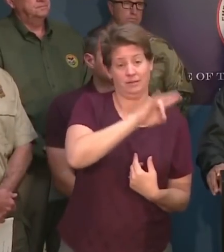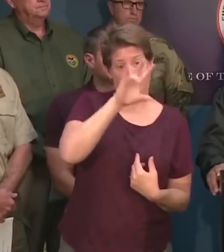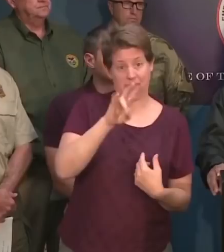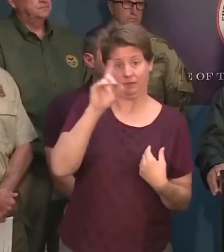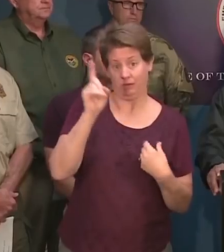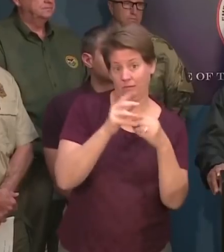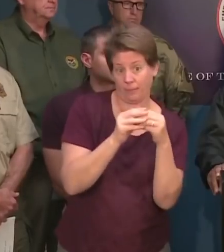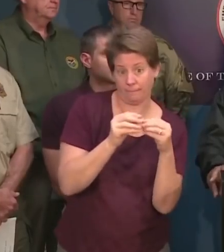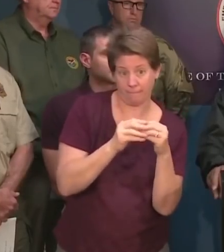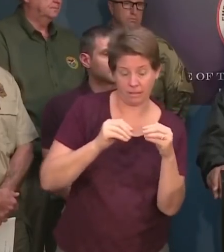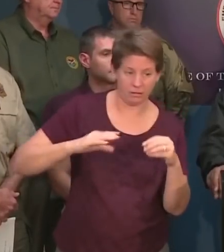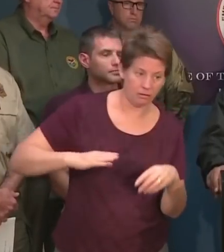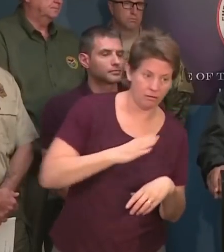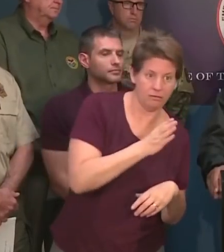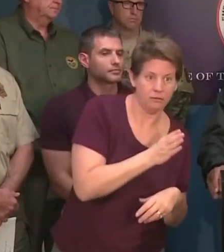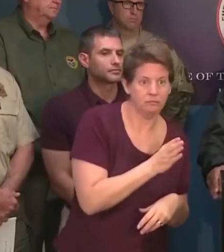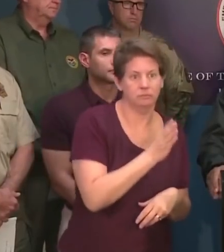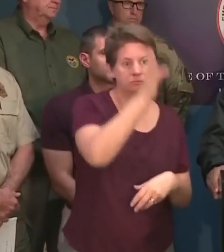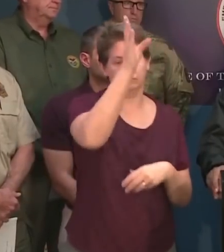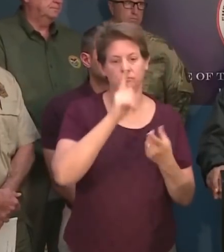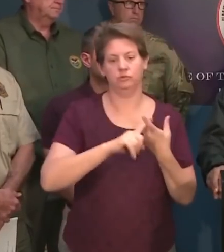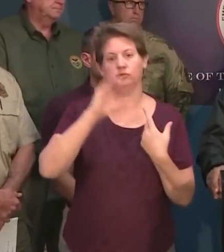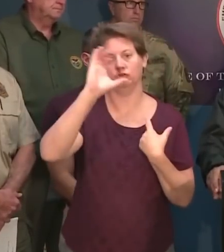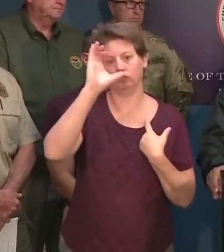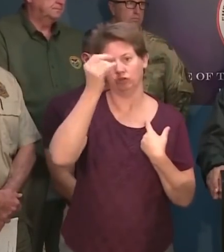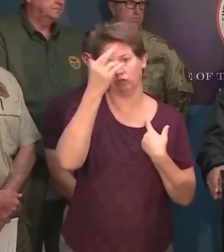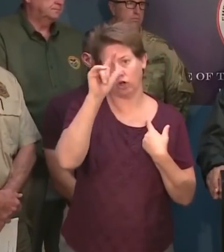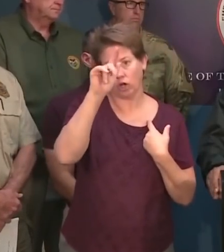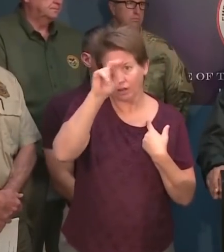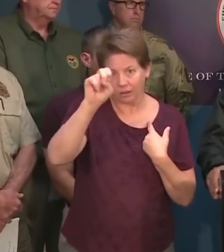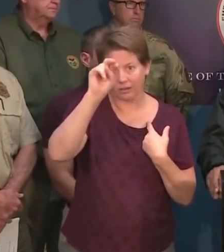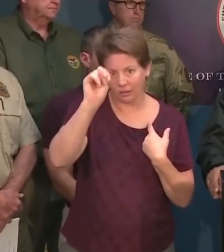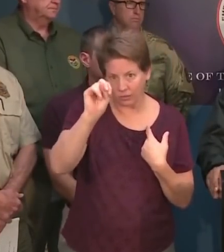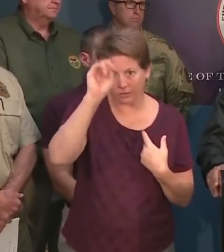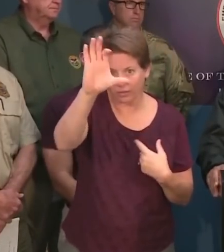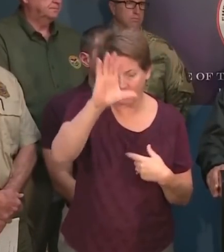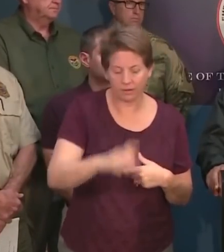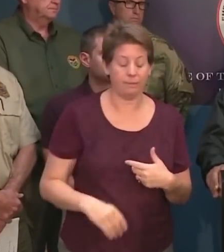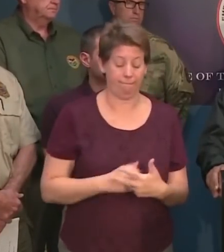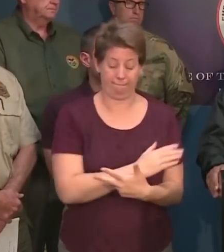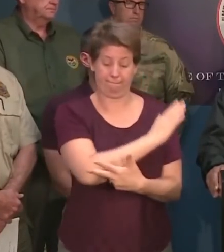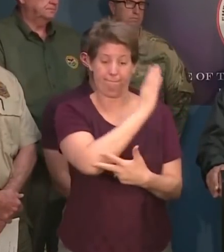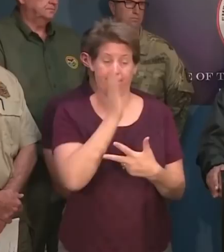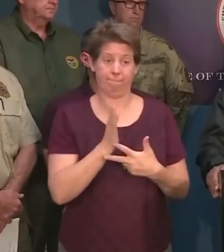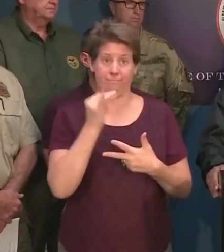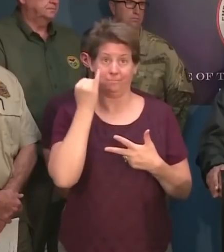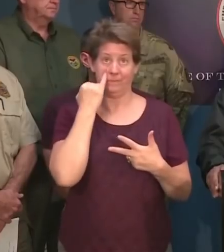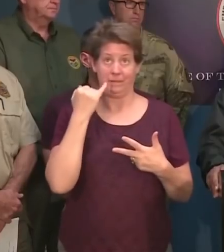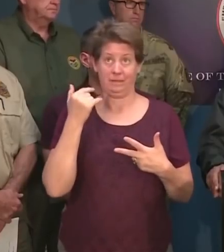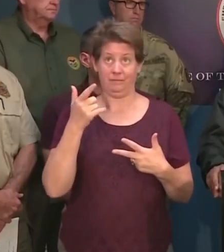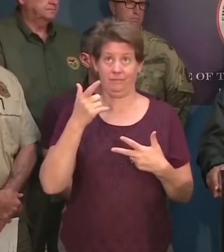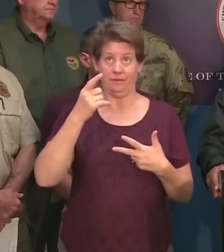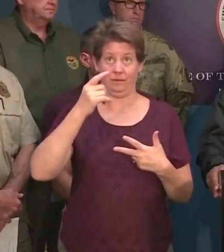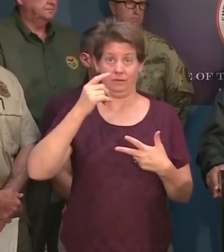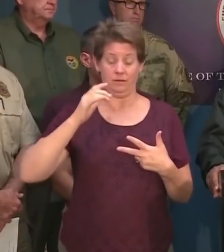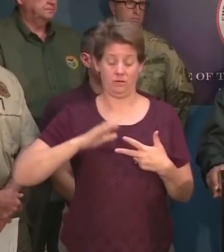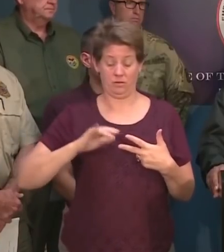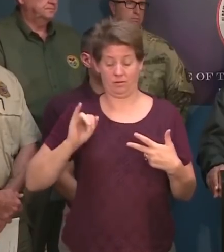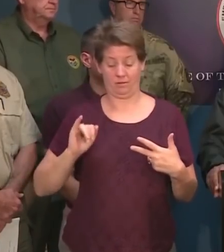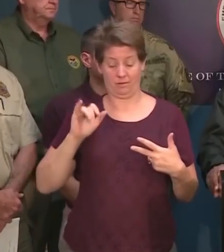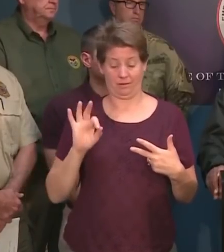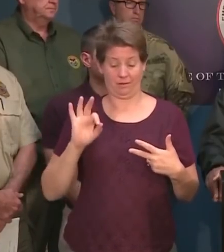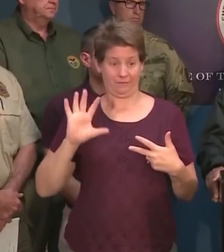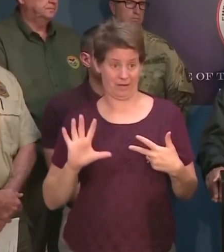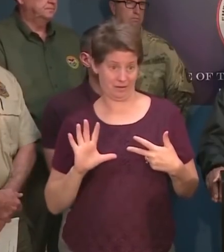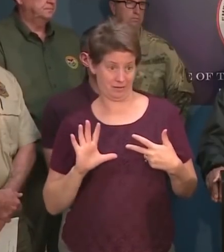Columbia to Charlotte. The second recommendation would be if you're on I-95 northbound